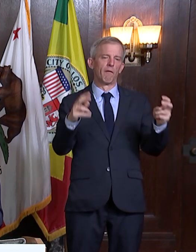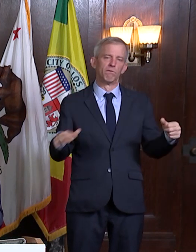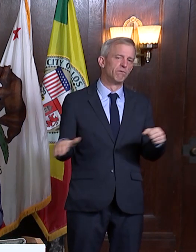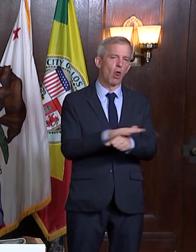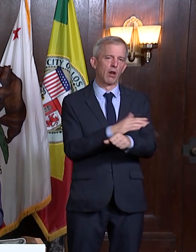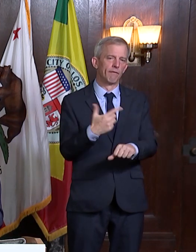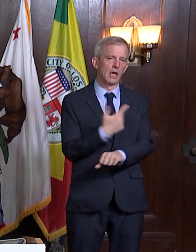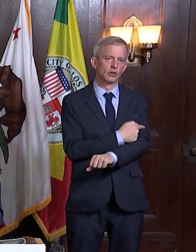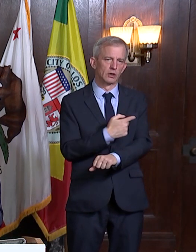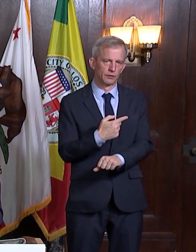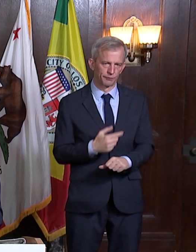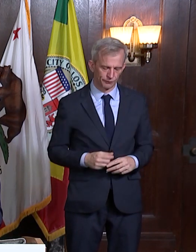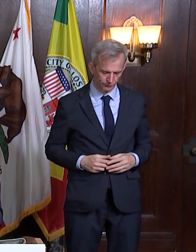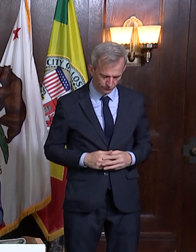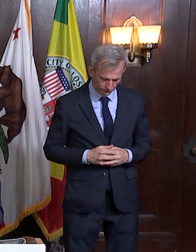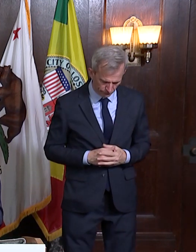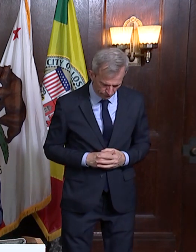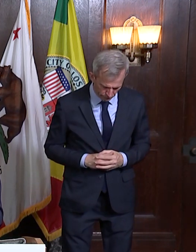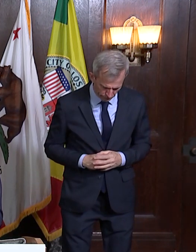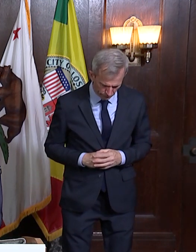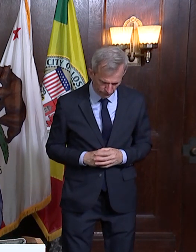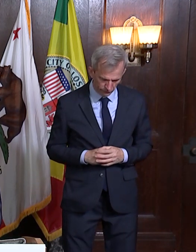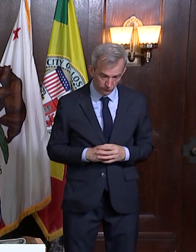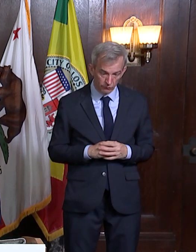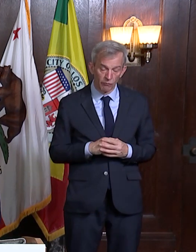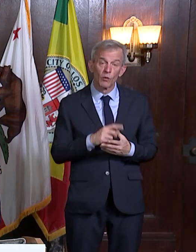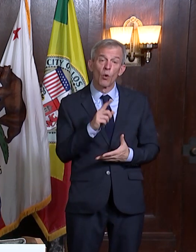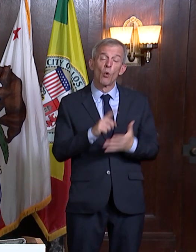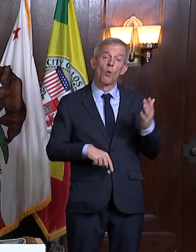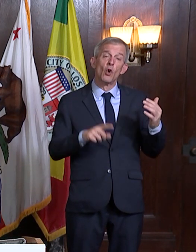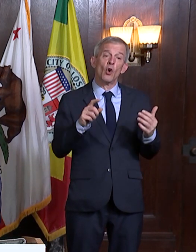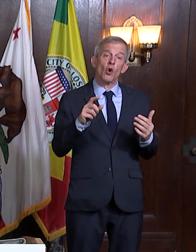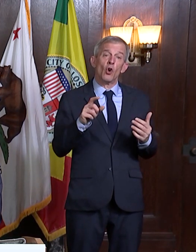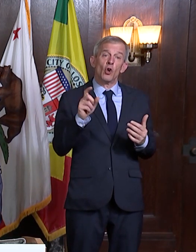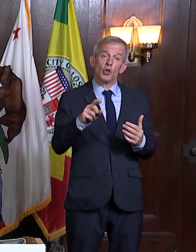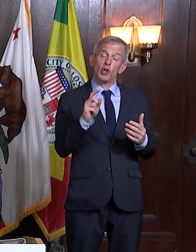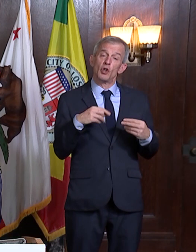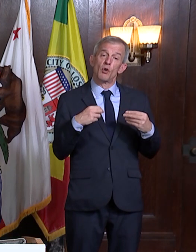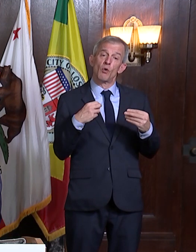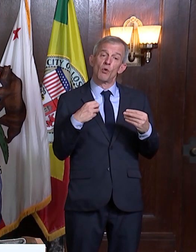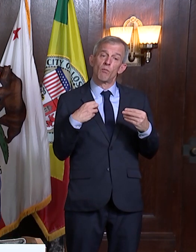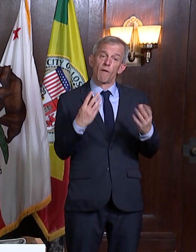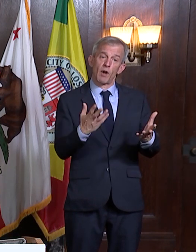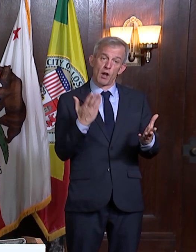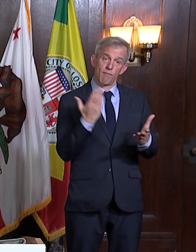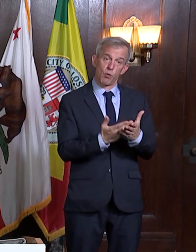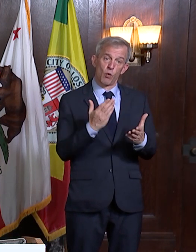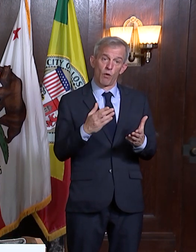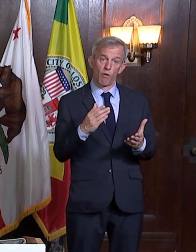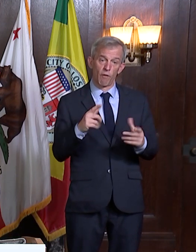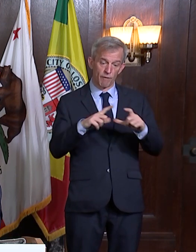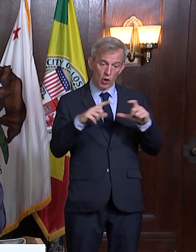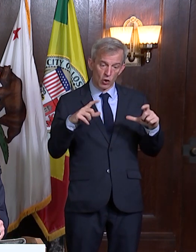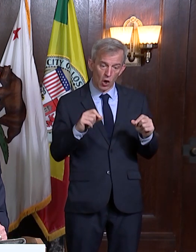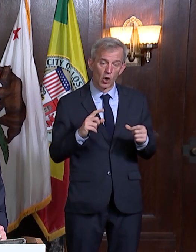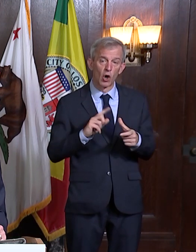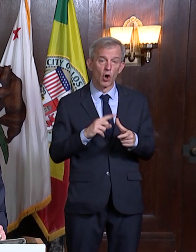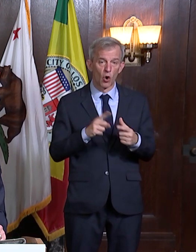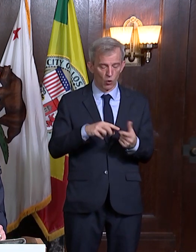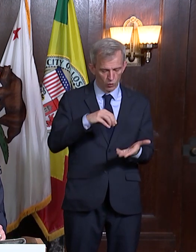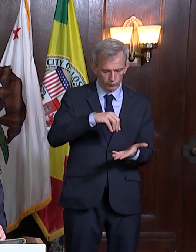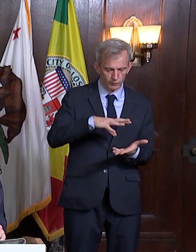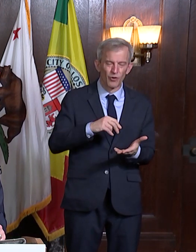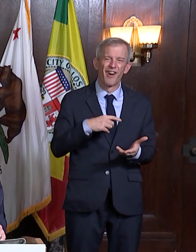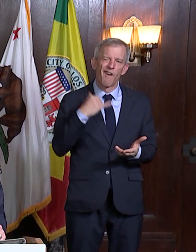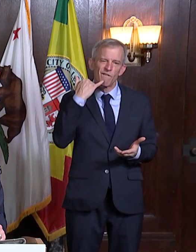single shot Johnson & Johnson. And as what you need to provide proof, either your vaccination card, a photocopy or photo on your phone, a